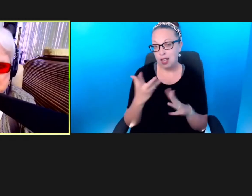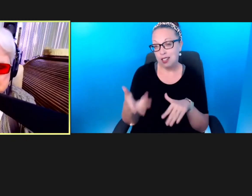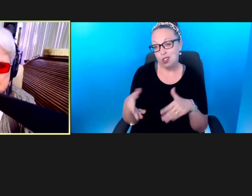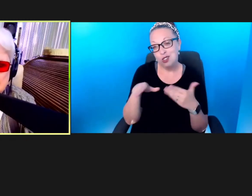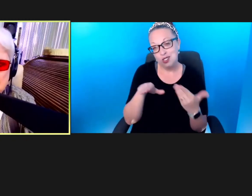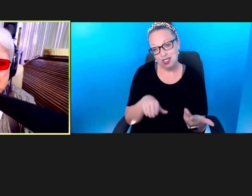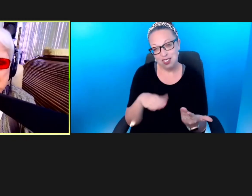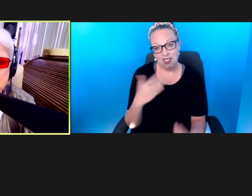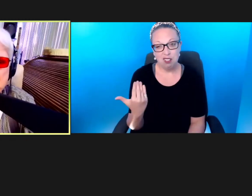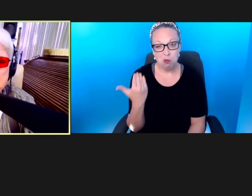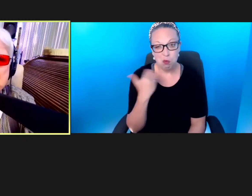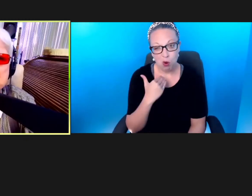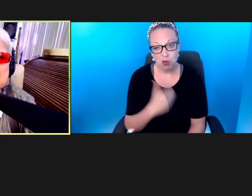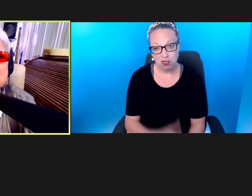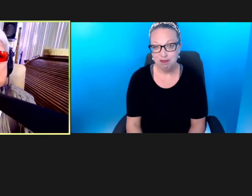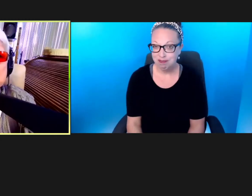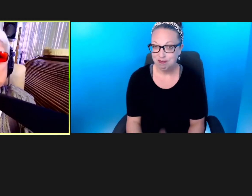and